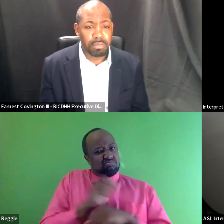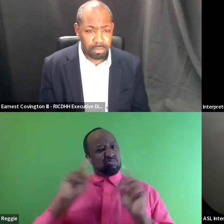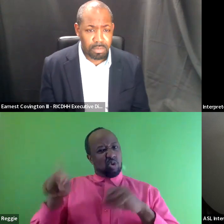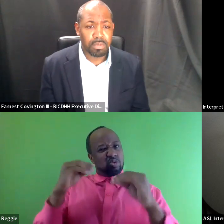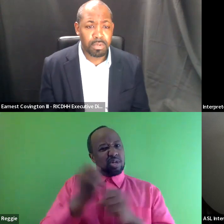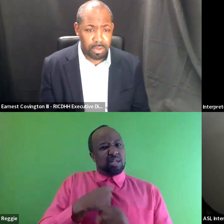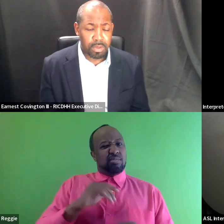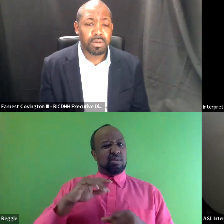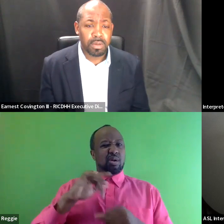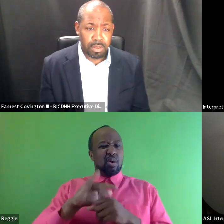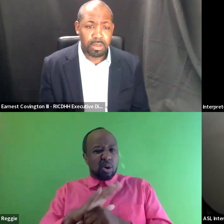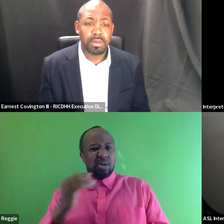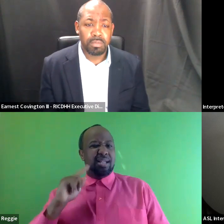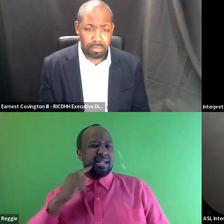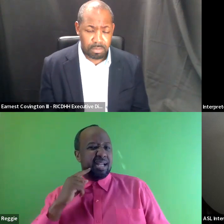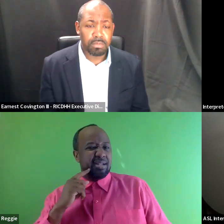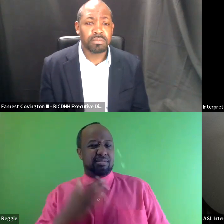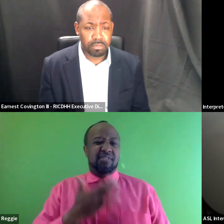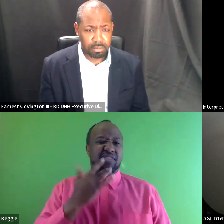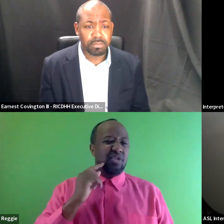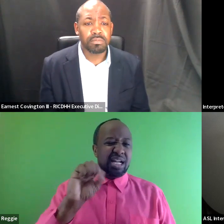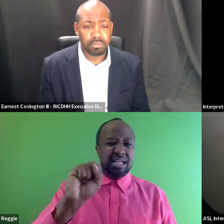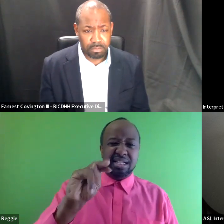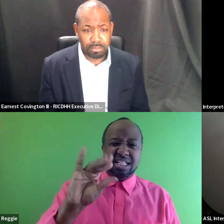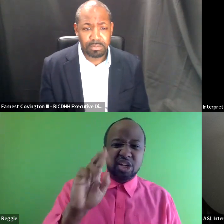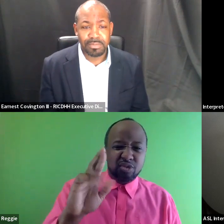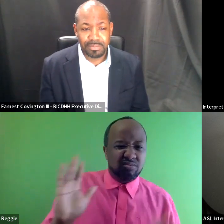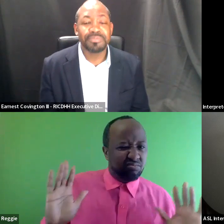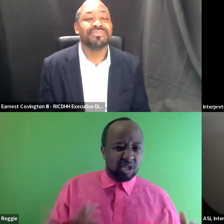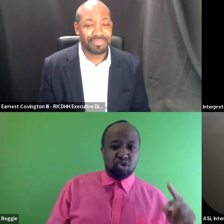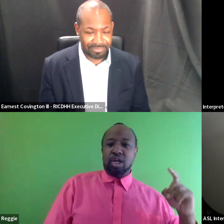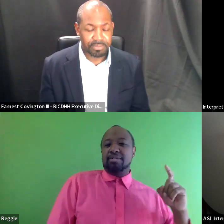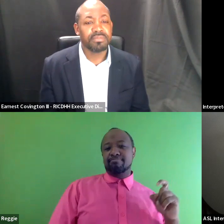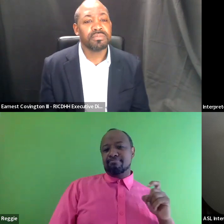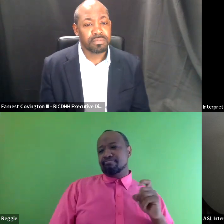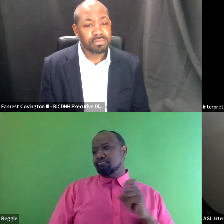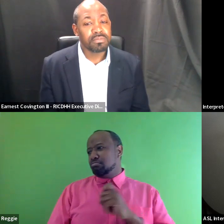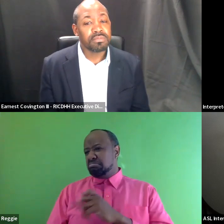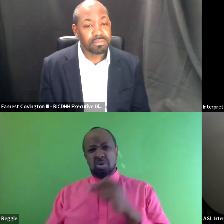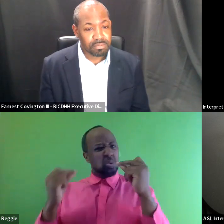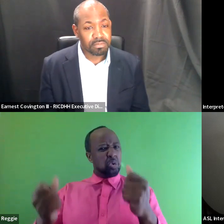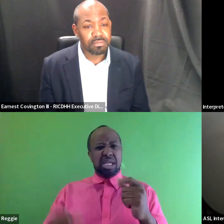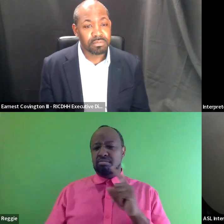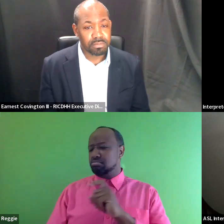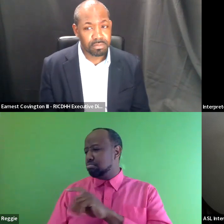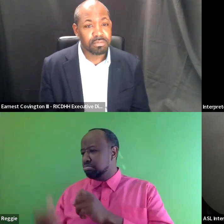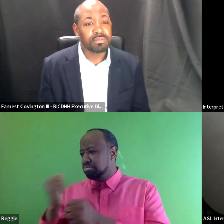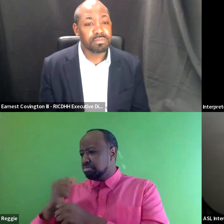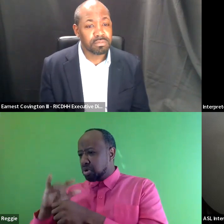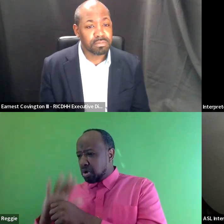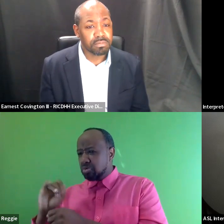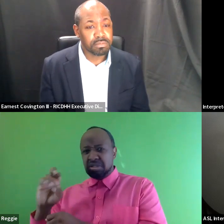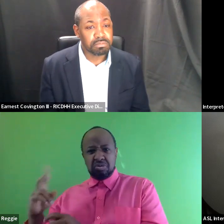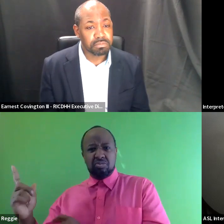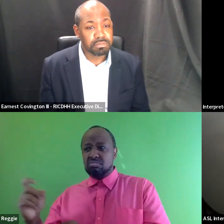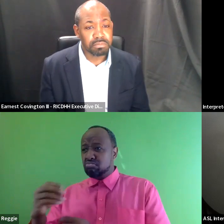in the store. You know, I just wanted a drink, maybe some candy, something. I don't know. Anyway, headed into the store,